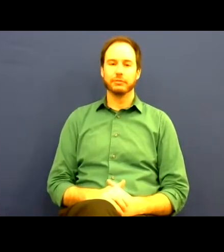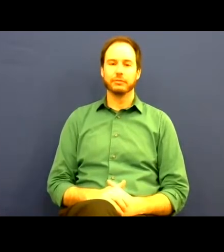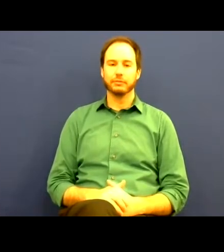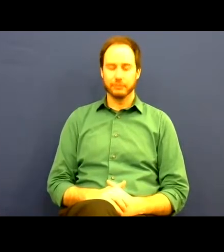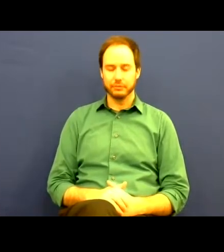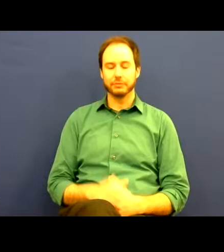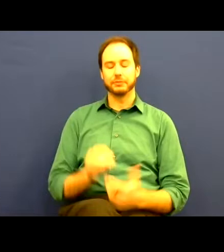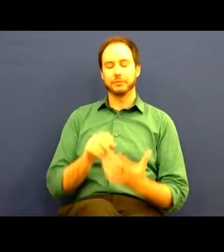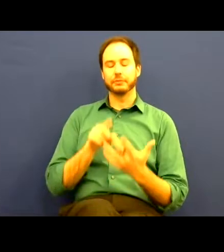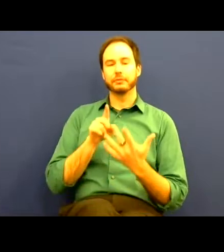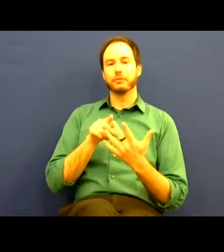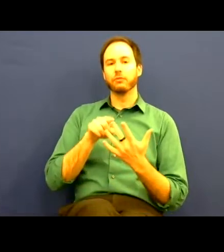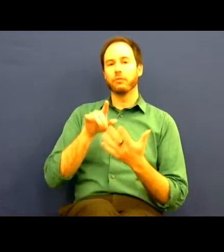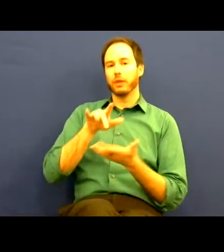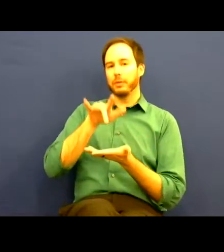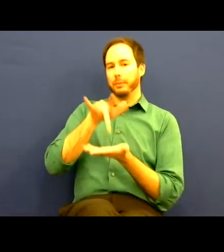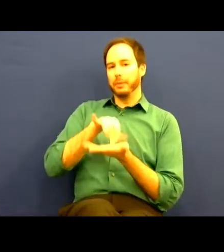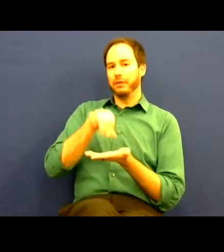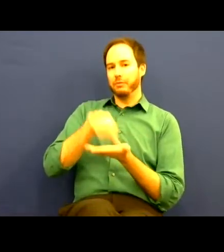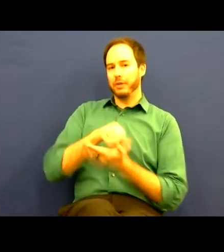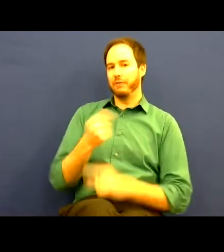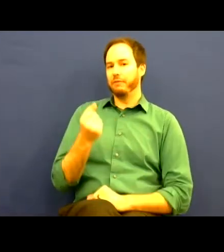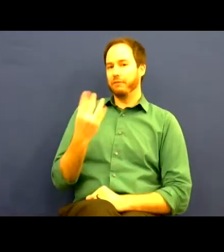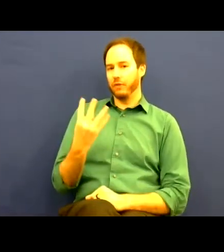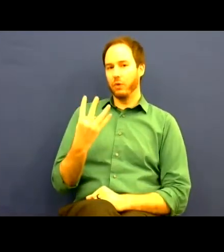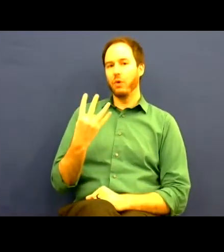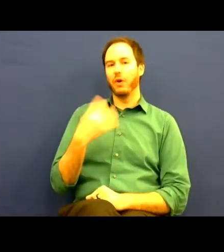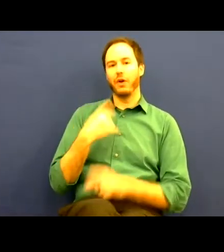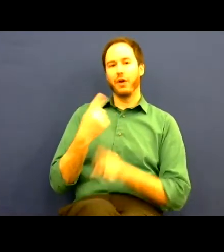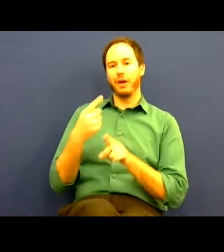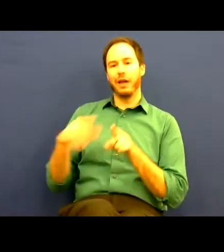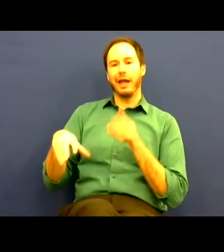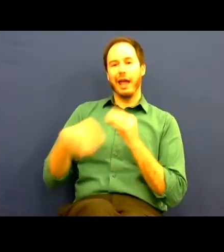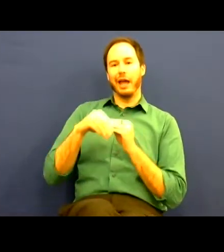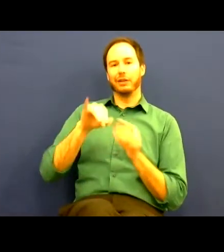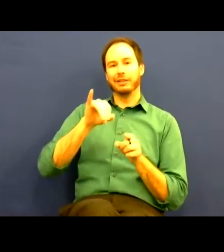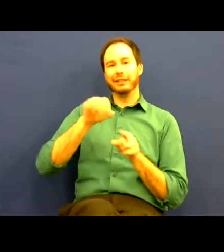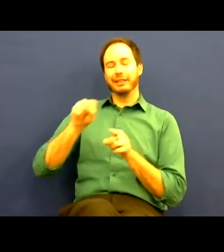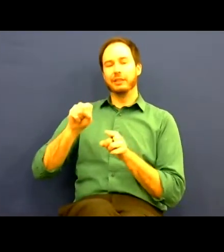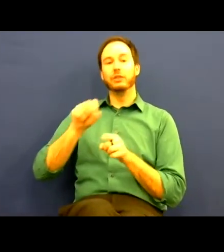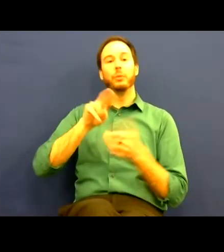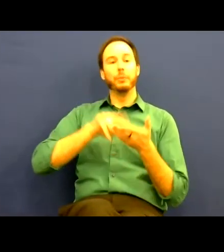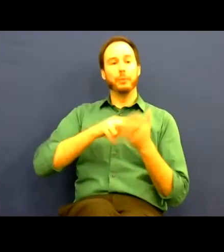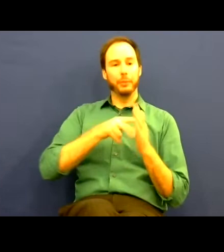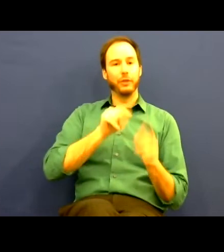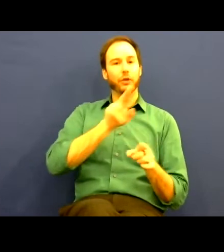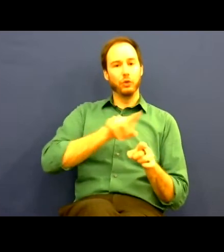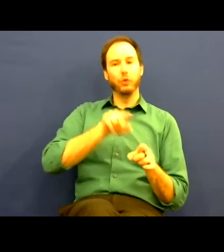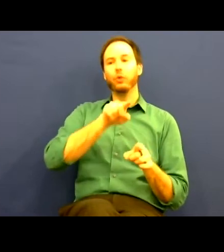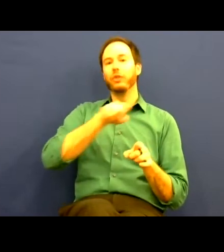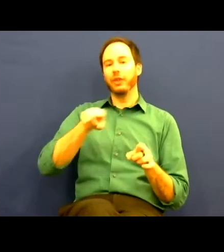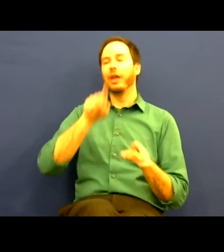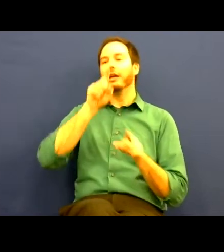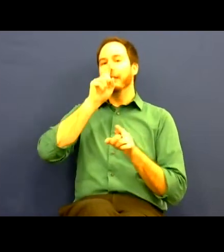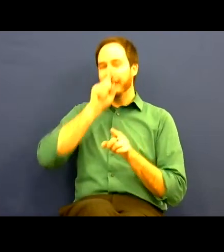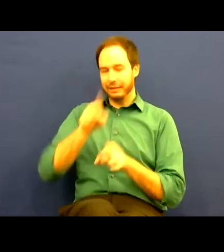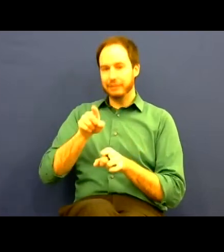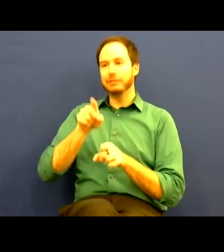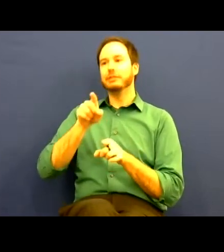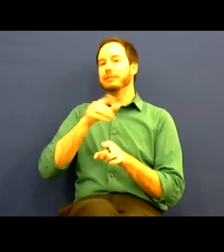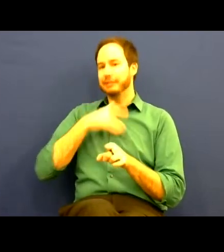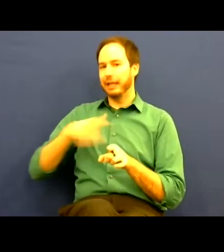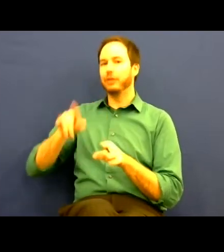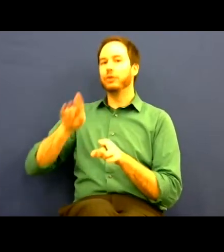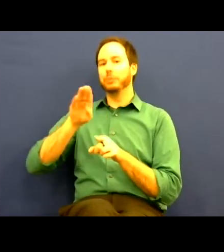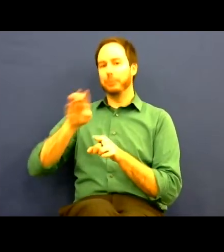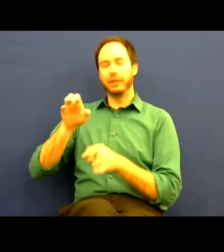So on the middle of page 4, there is an extra word "is" in there. It says, so the uses there is tend to be the ones